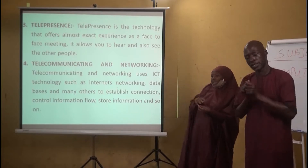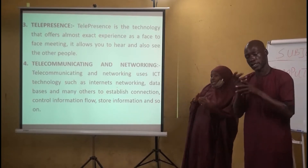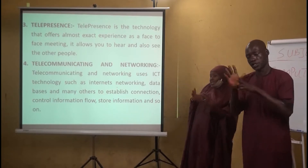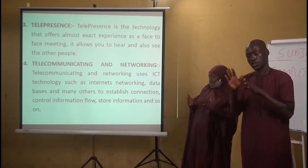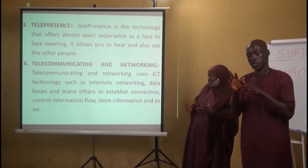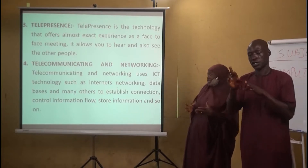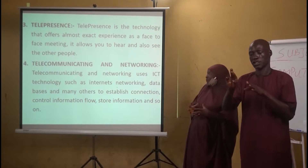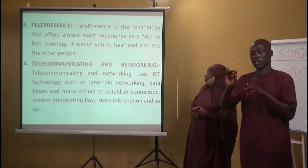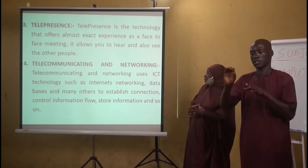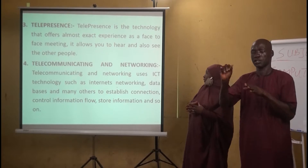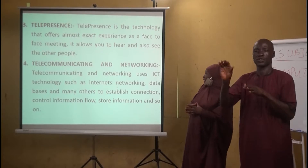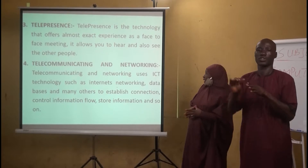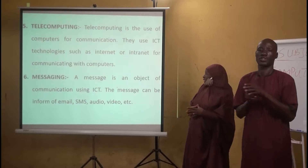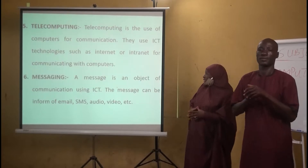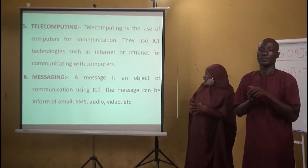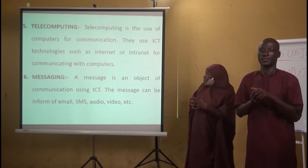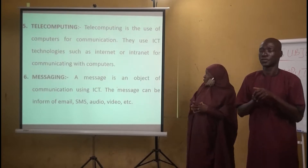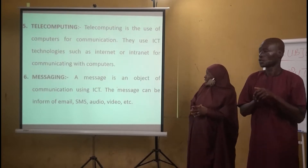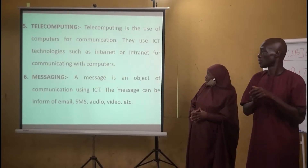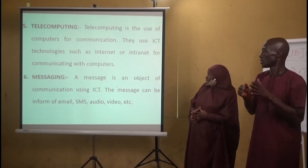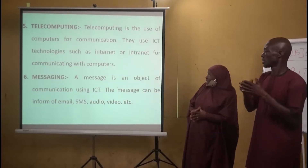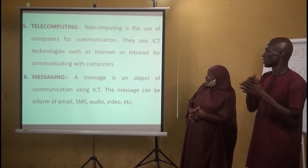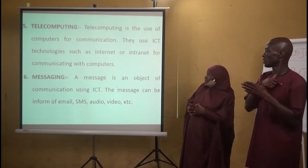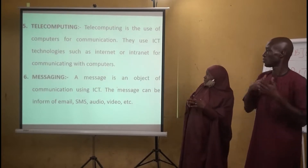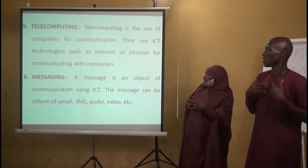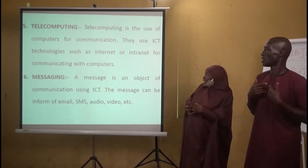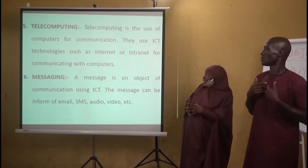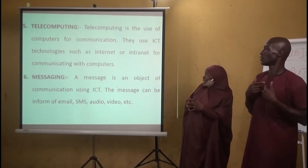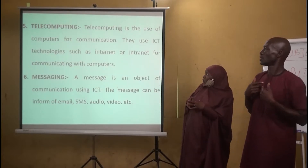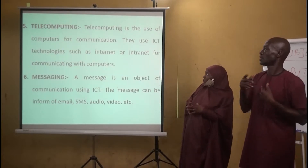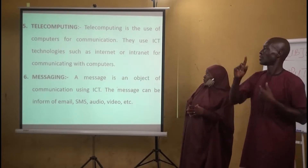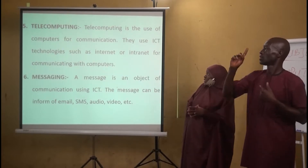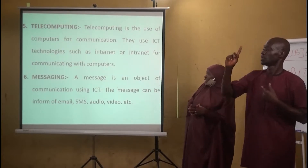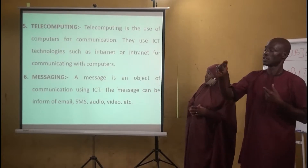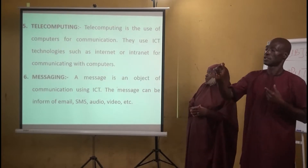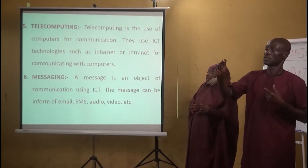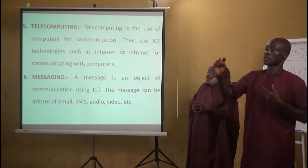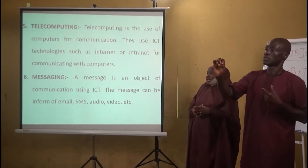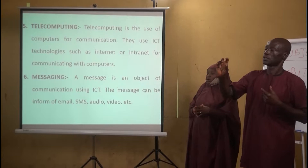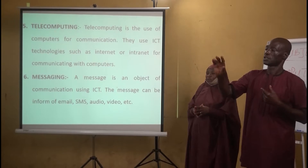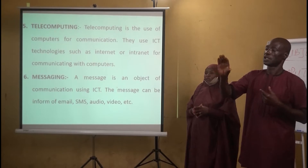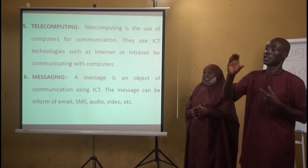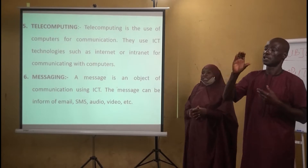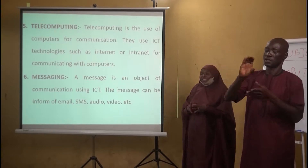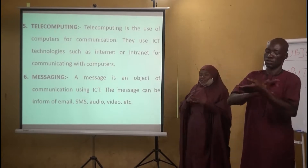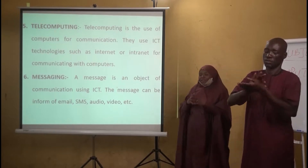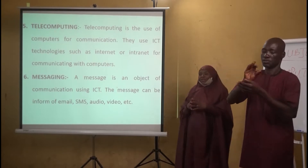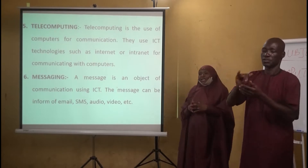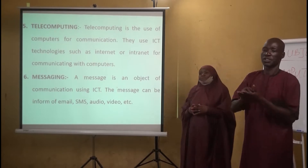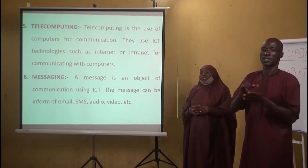the system. And we have telecomputing. Telecomputing is the fifth aspect of